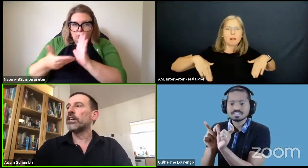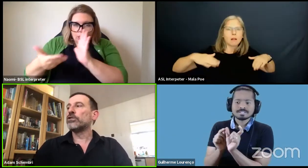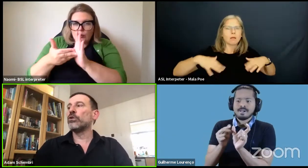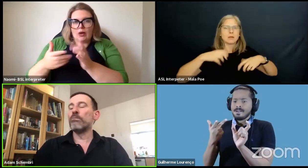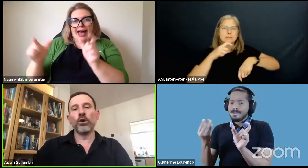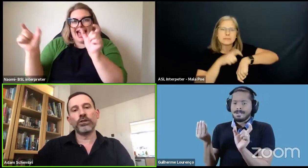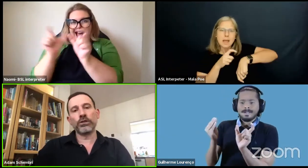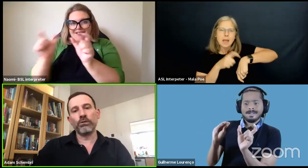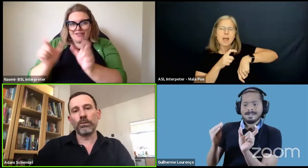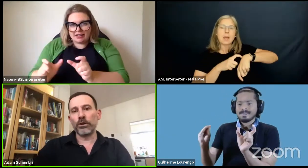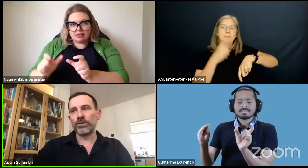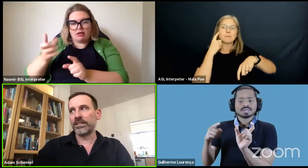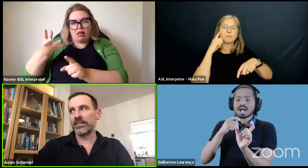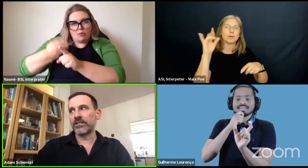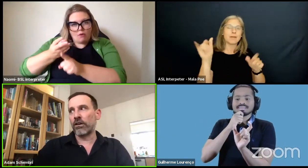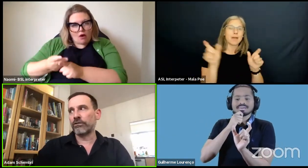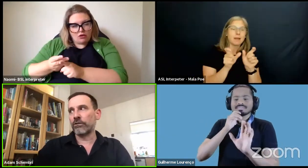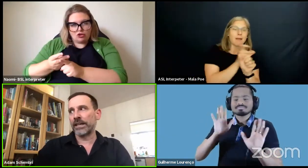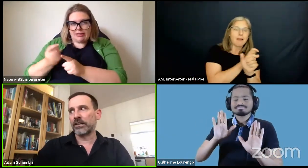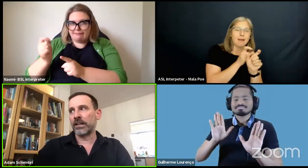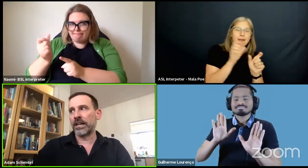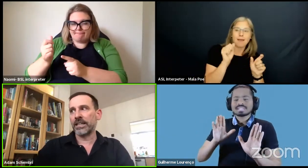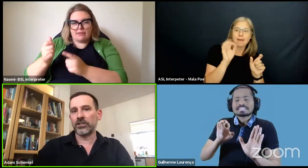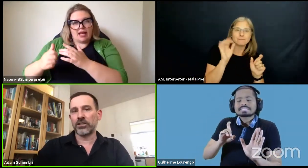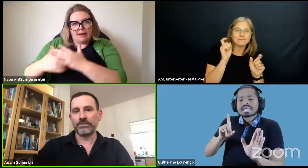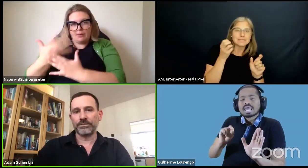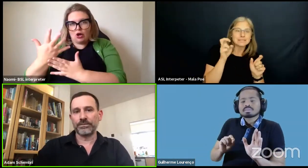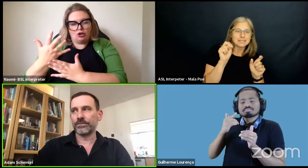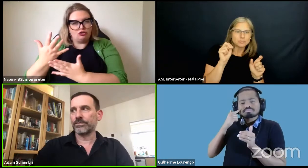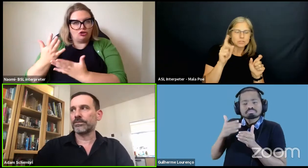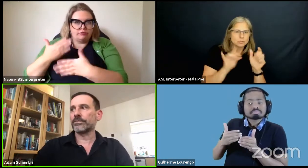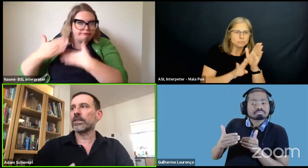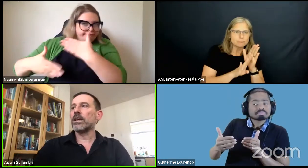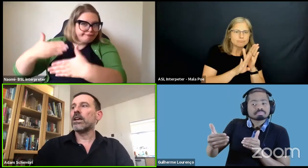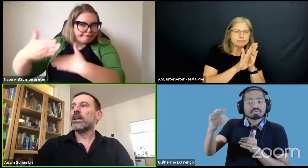morphology to emerge through the processes of grammaticalization.